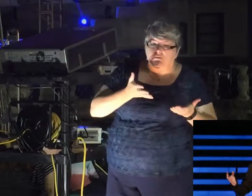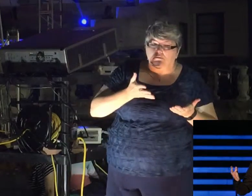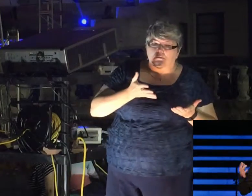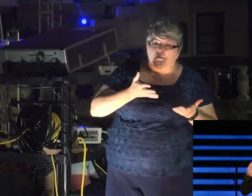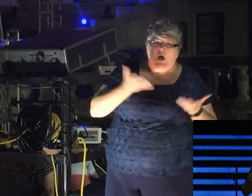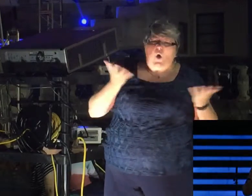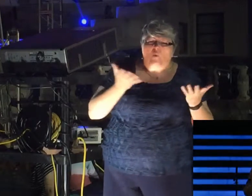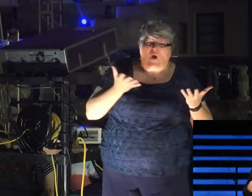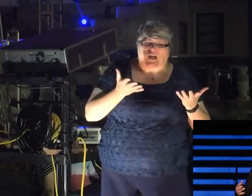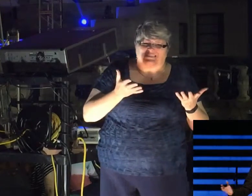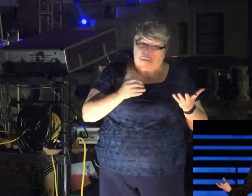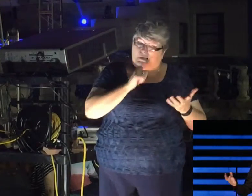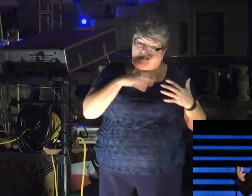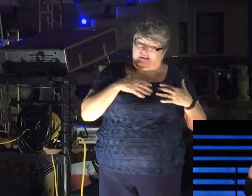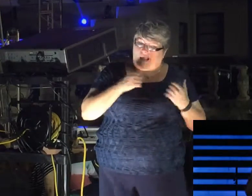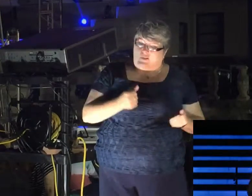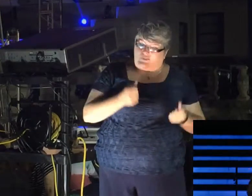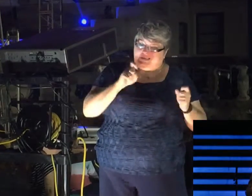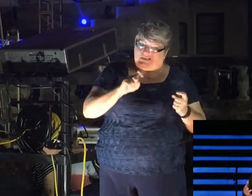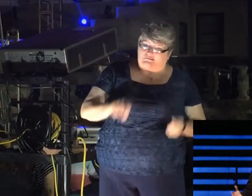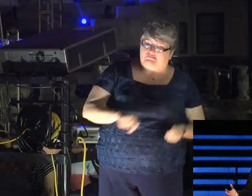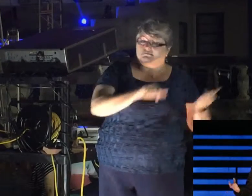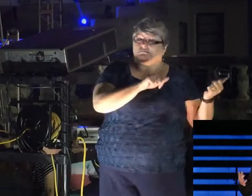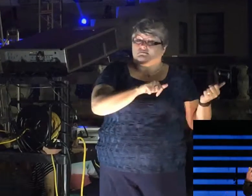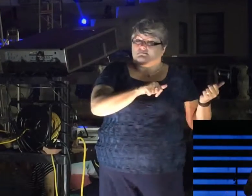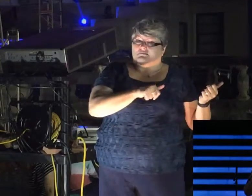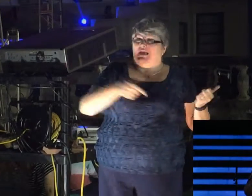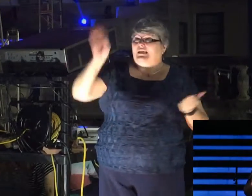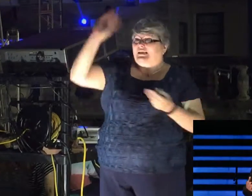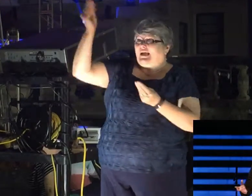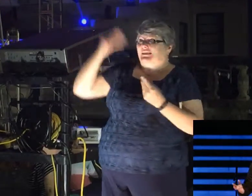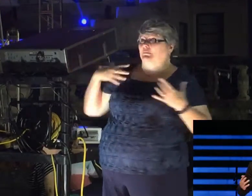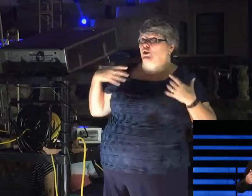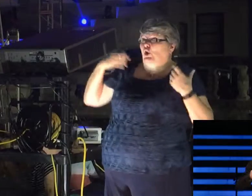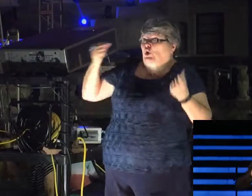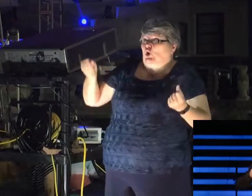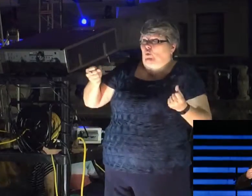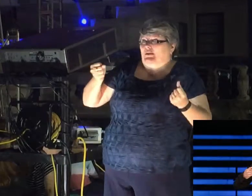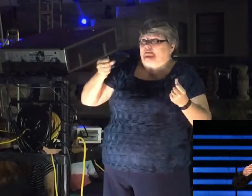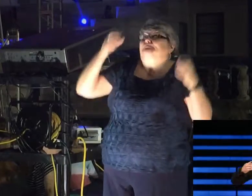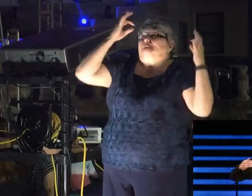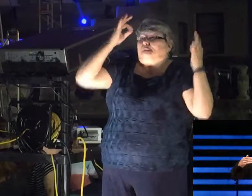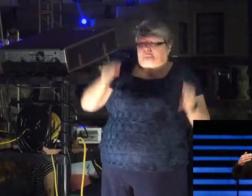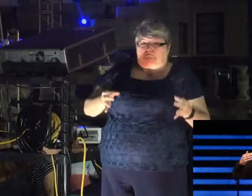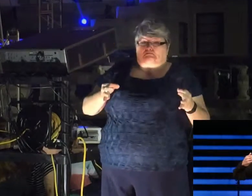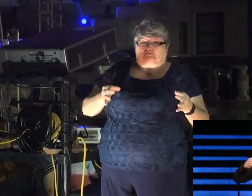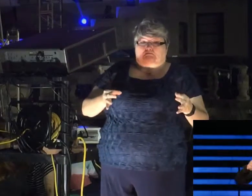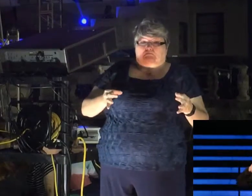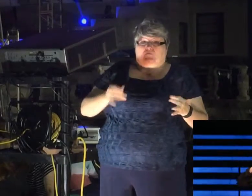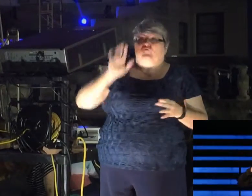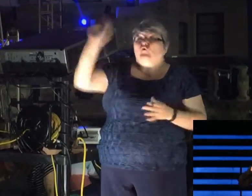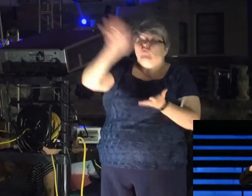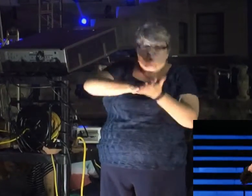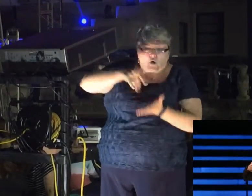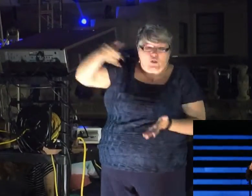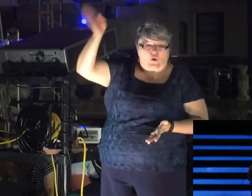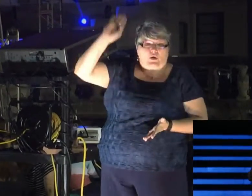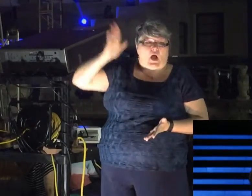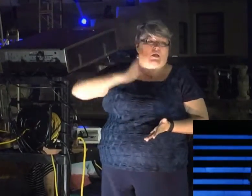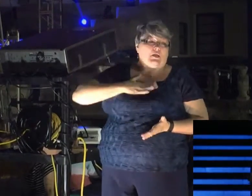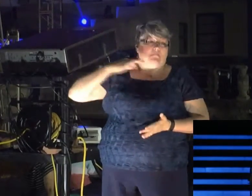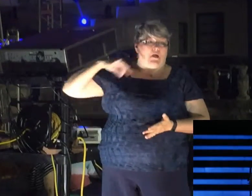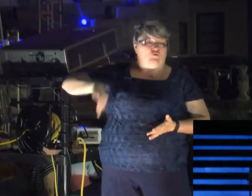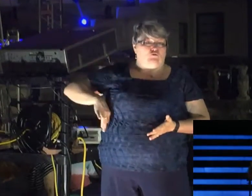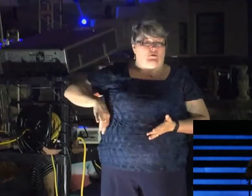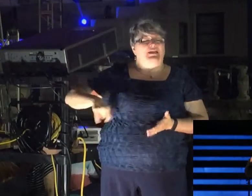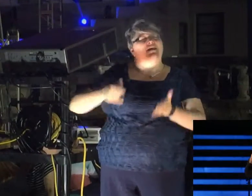to? And what are some unhealthy things that need to get out? And God, give me the courage to make the hard decisions for your glory,